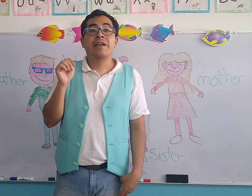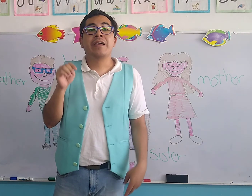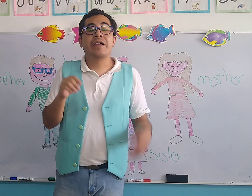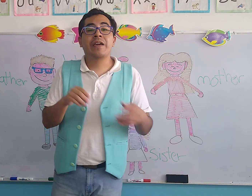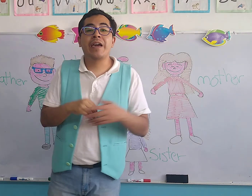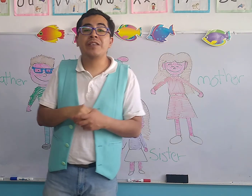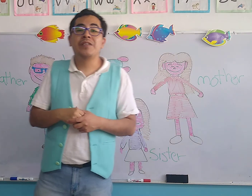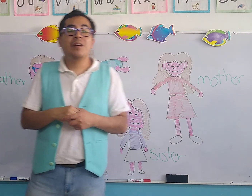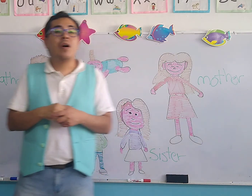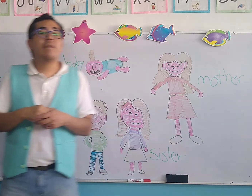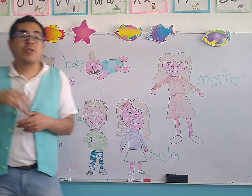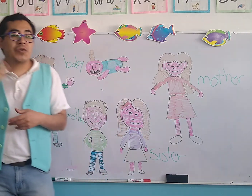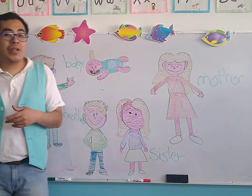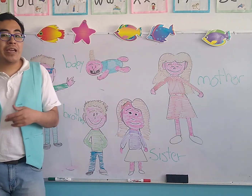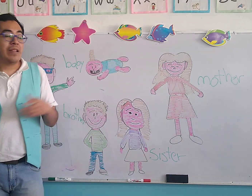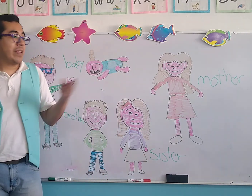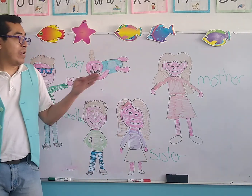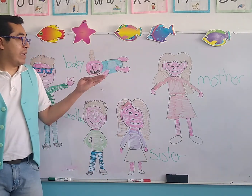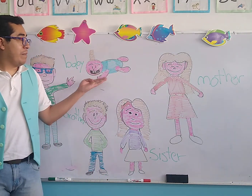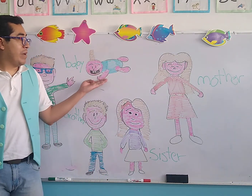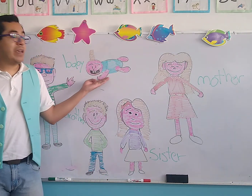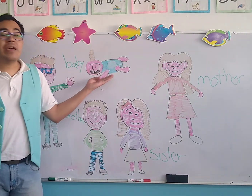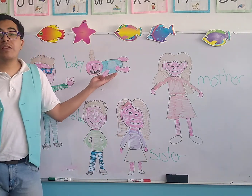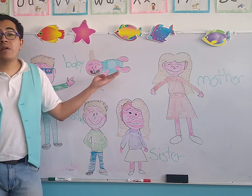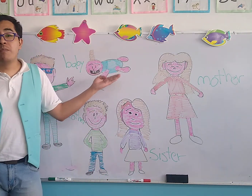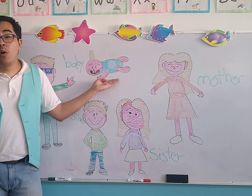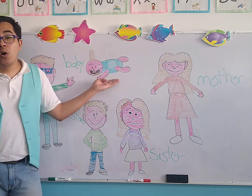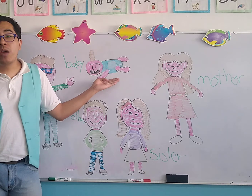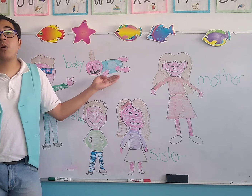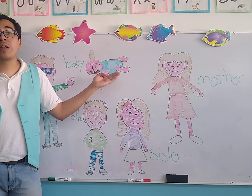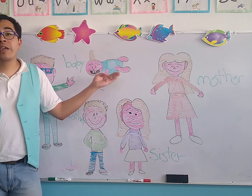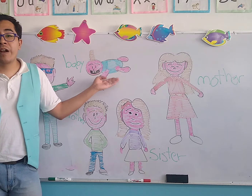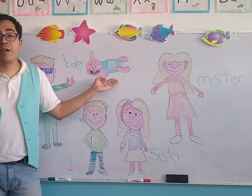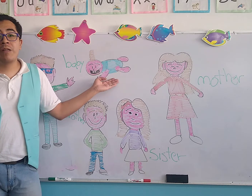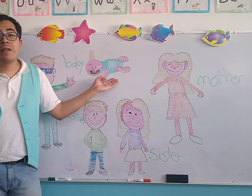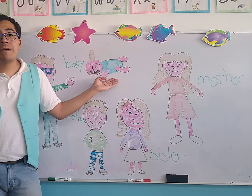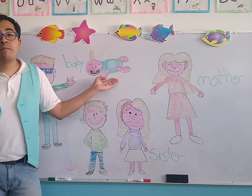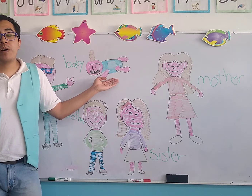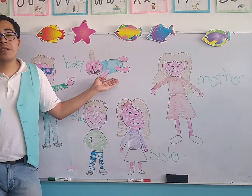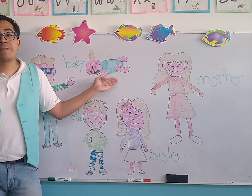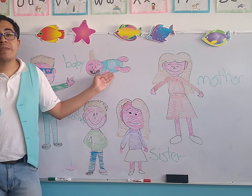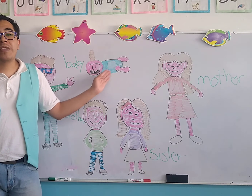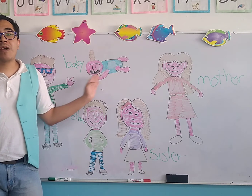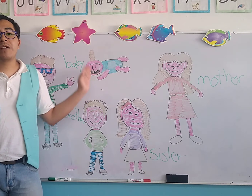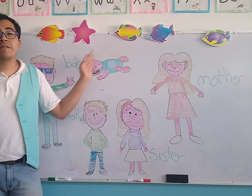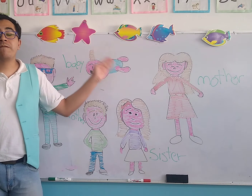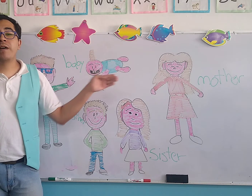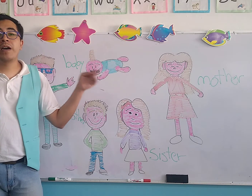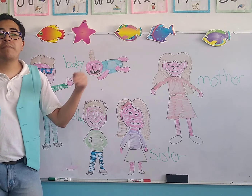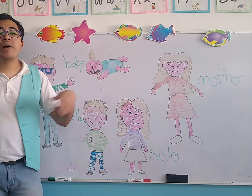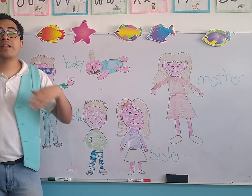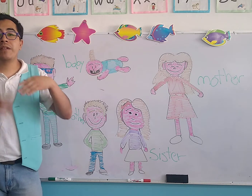in the case, obviously, they can be either boy or girl, but they are defined by the